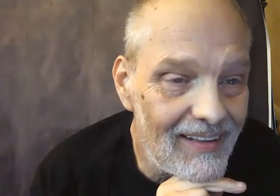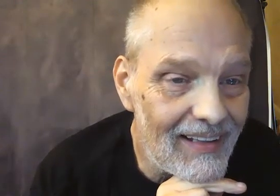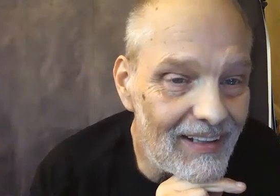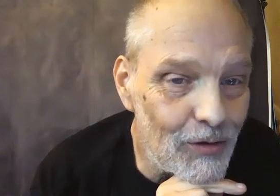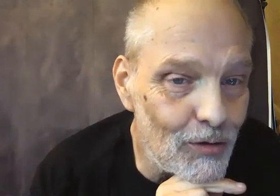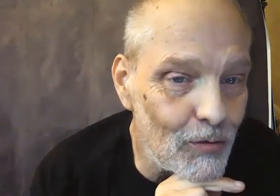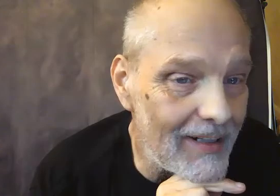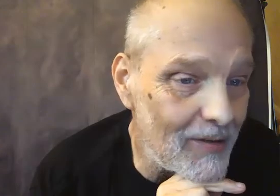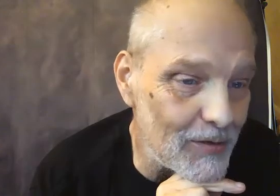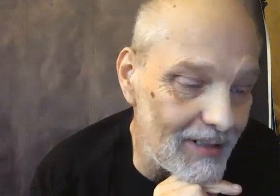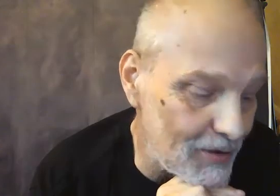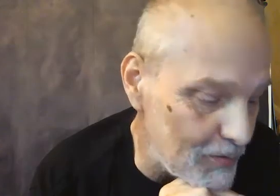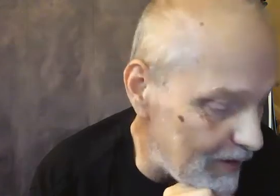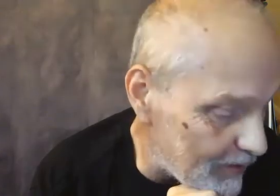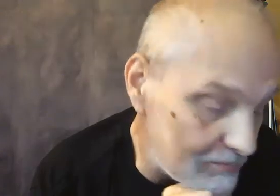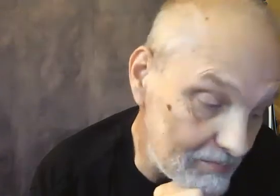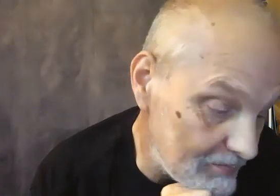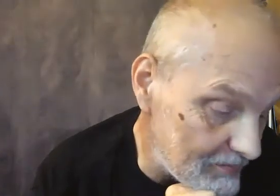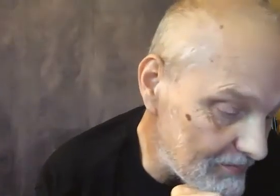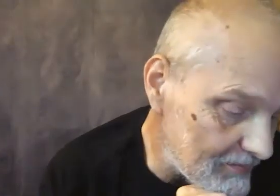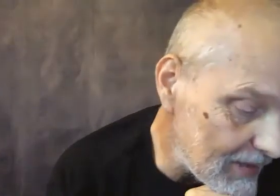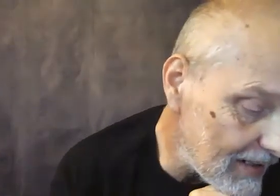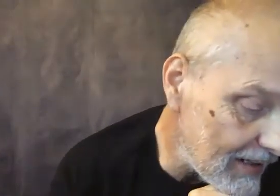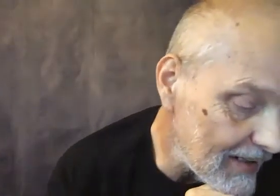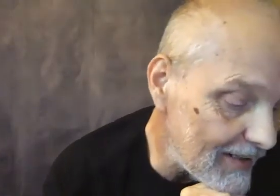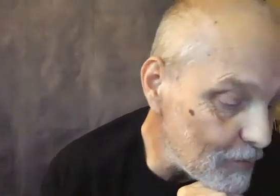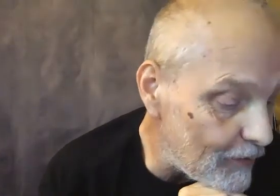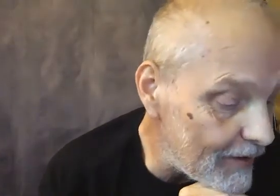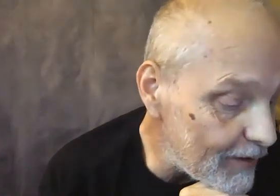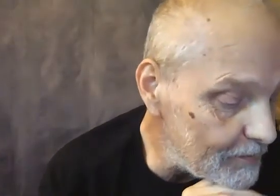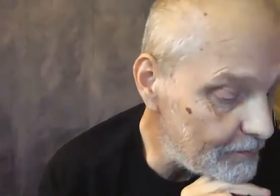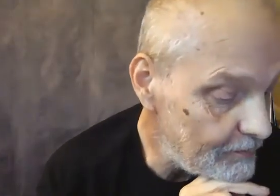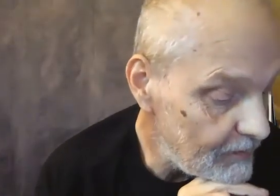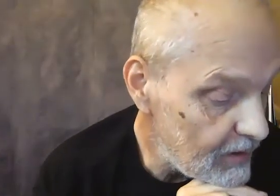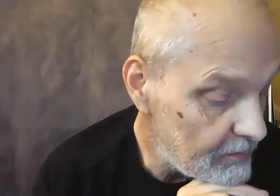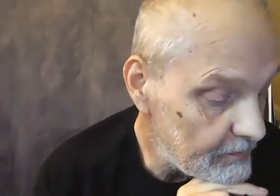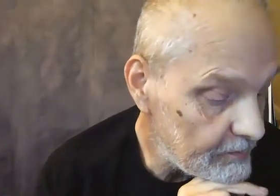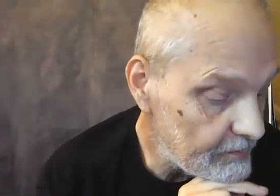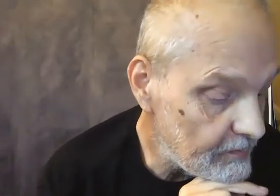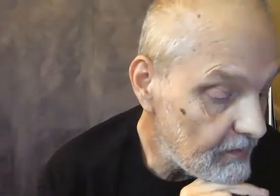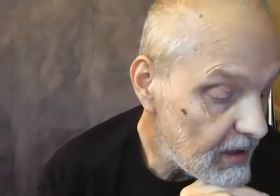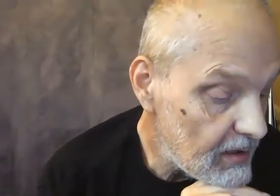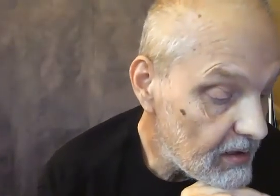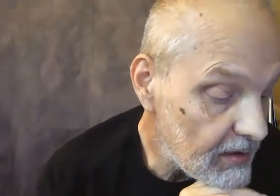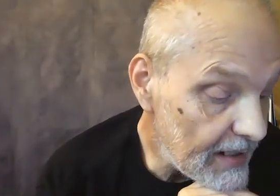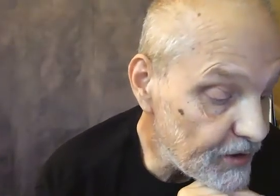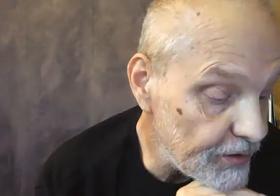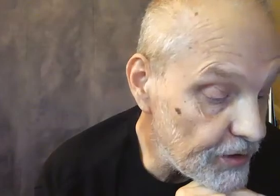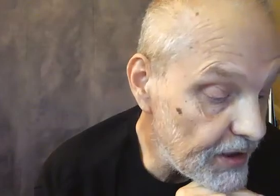I know you don't know what any of those initials mean, but I can help you find out. the National Association